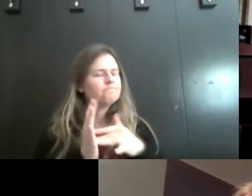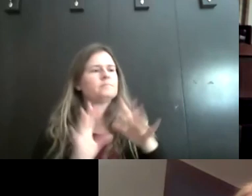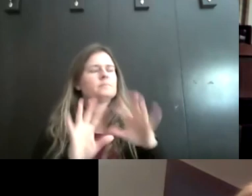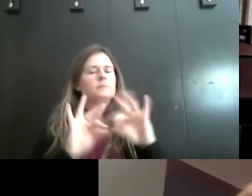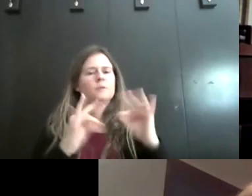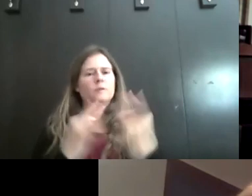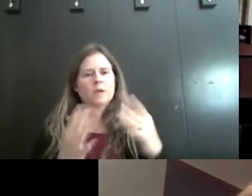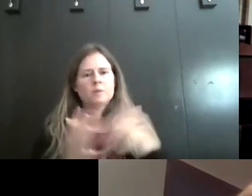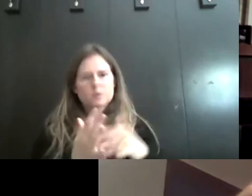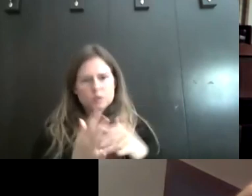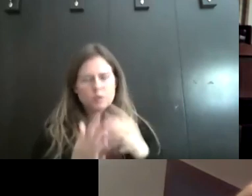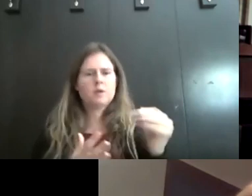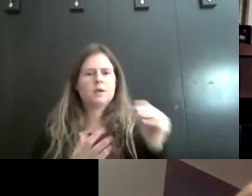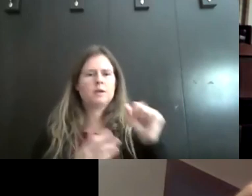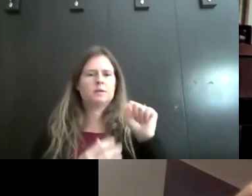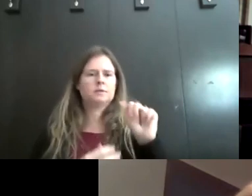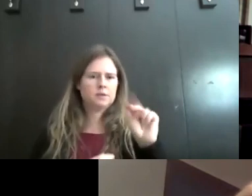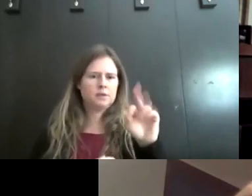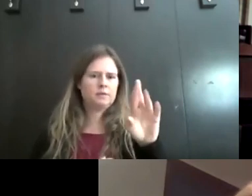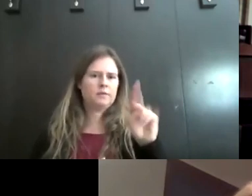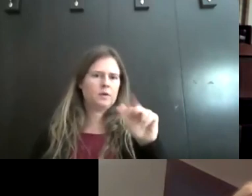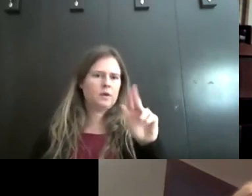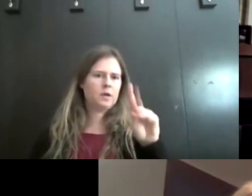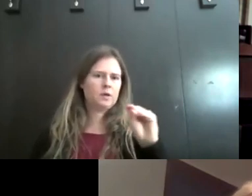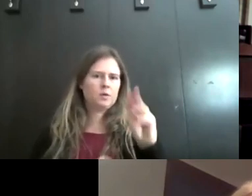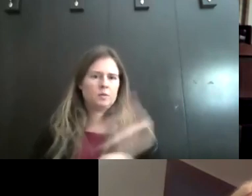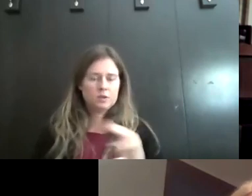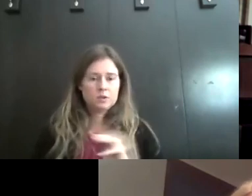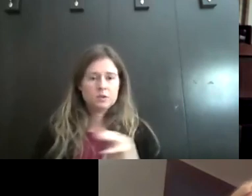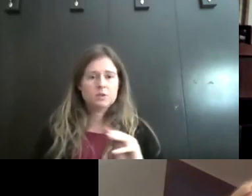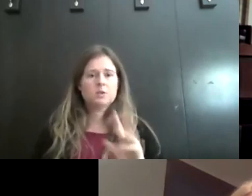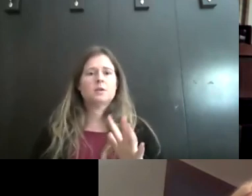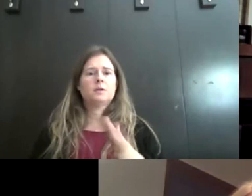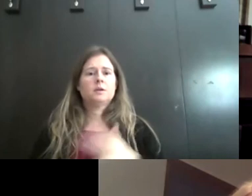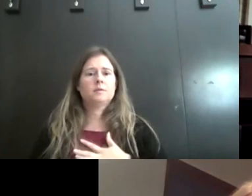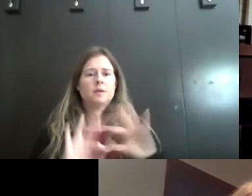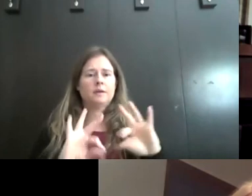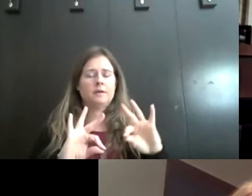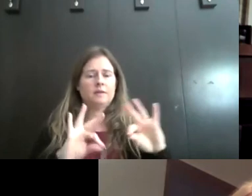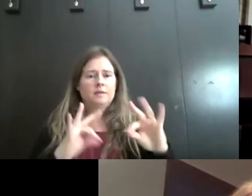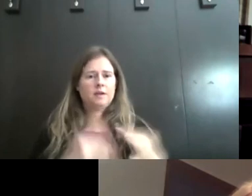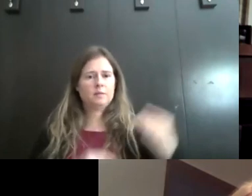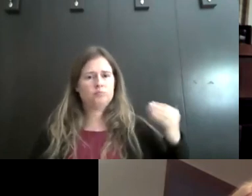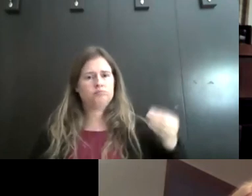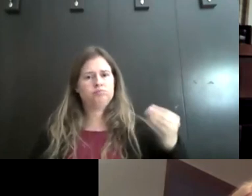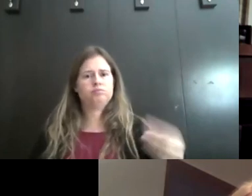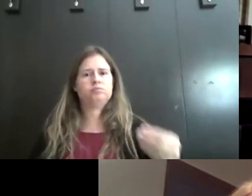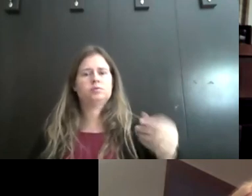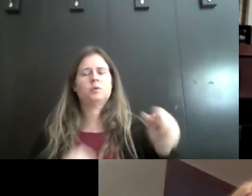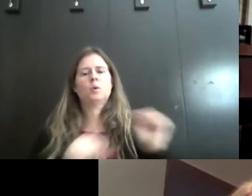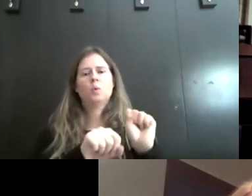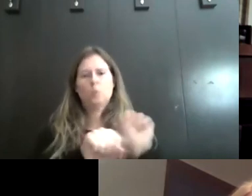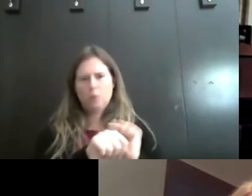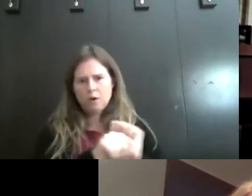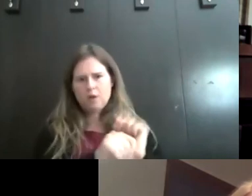records is that I come from a long line, and my father was a plasterer. He worked with these his whole life,